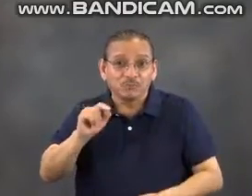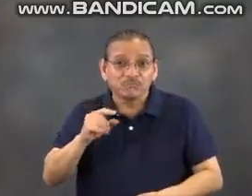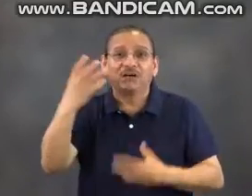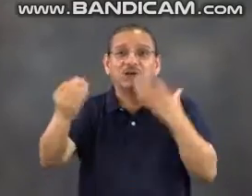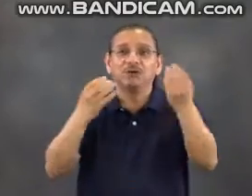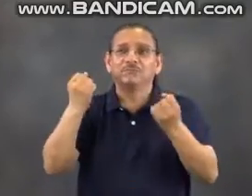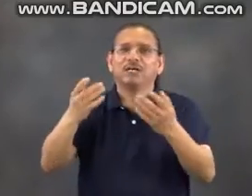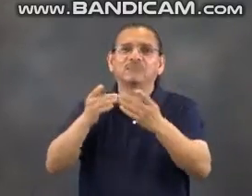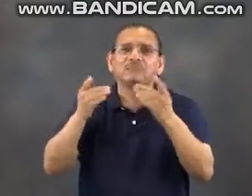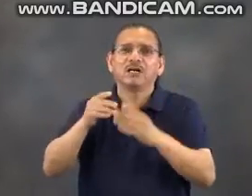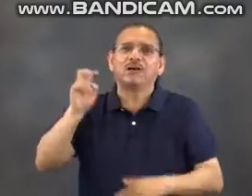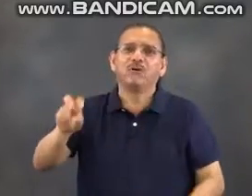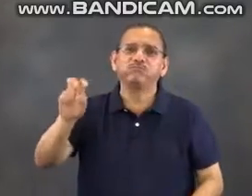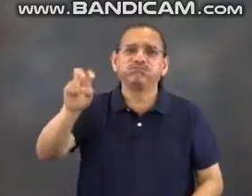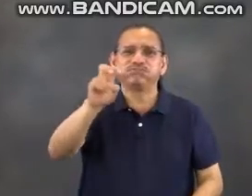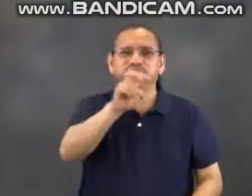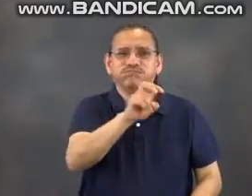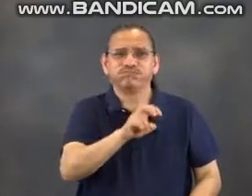We also had a boat connected to that trailer.